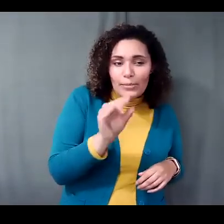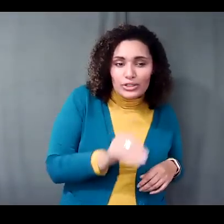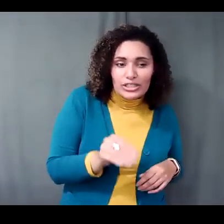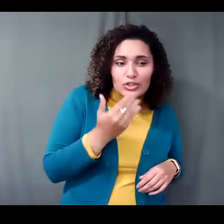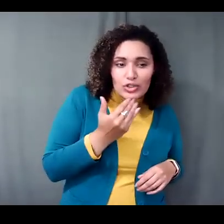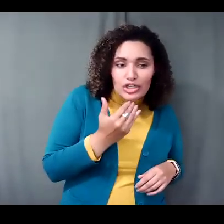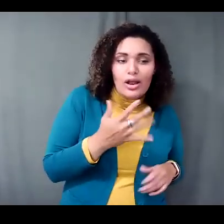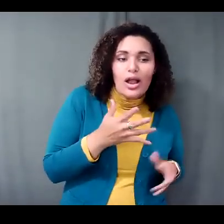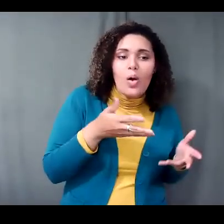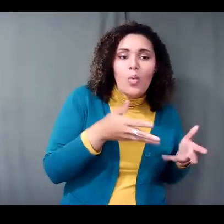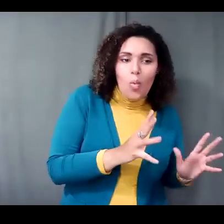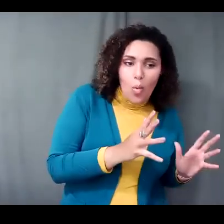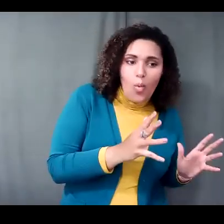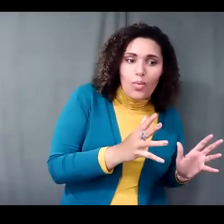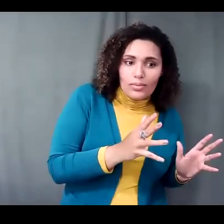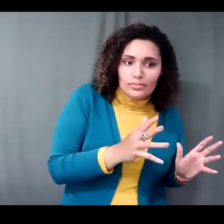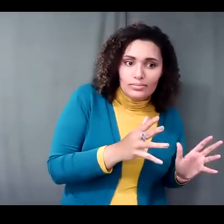we had some